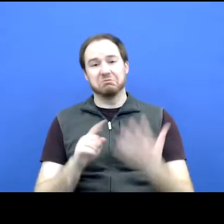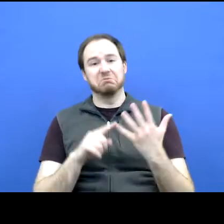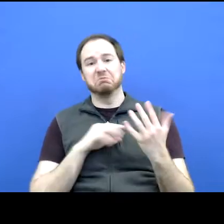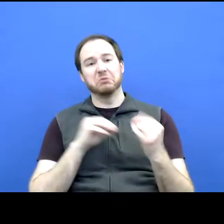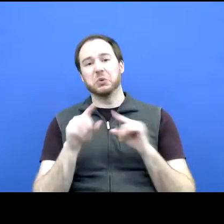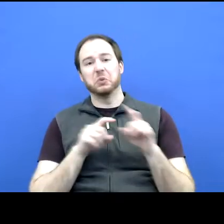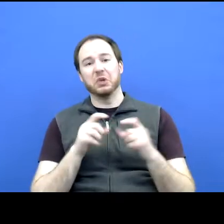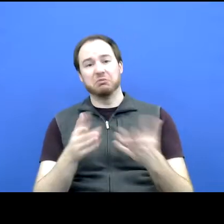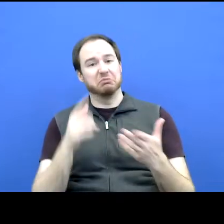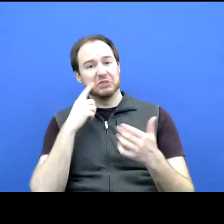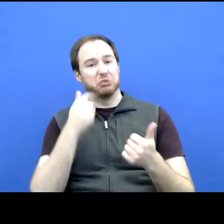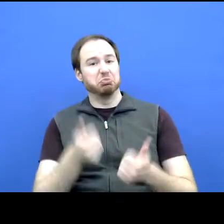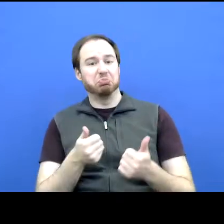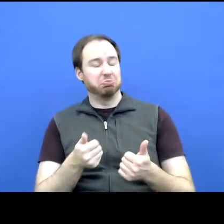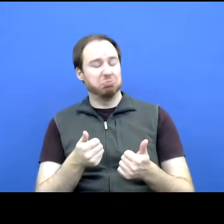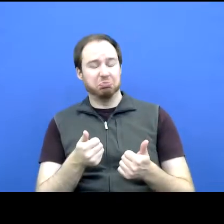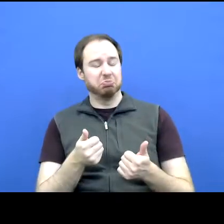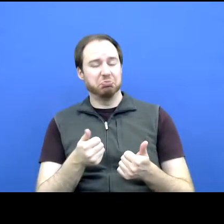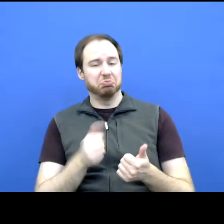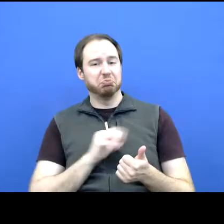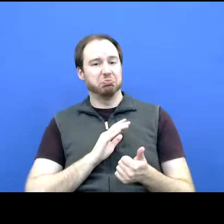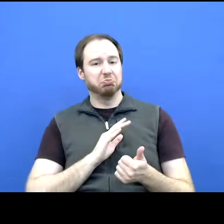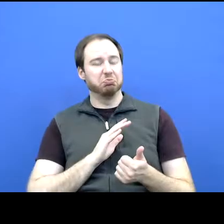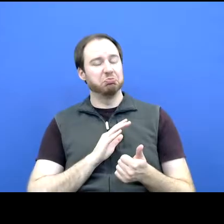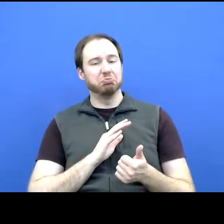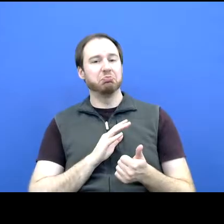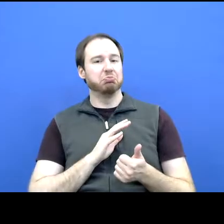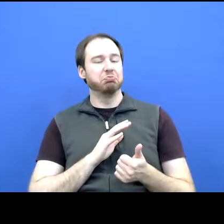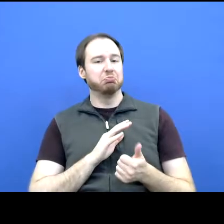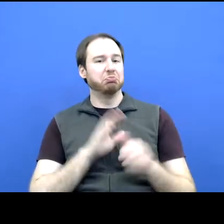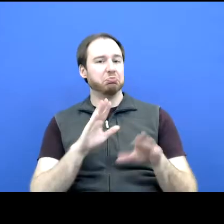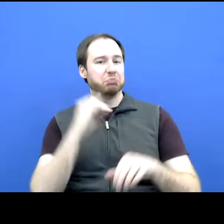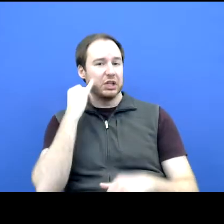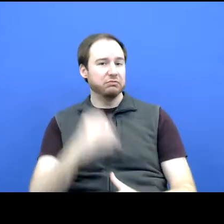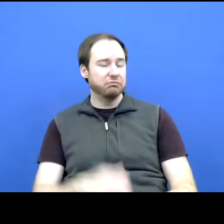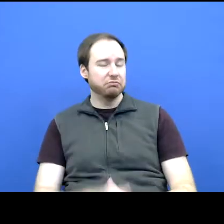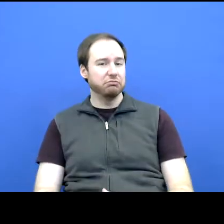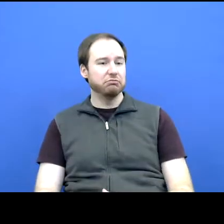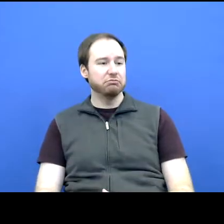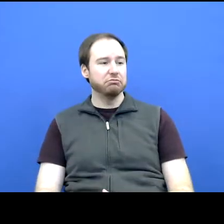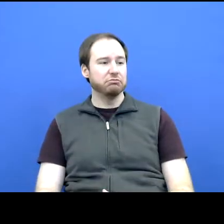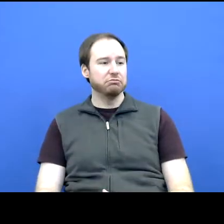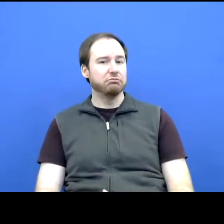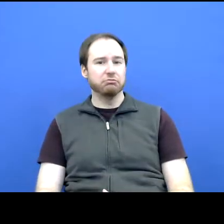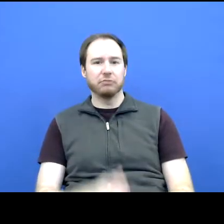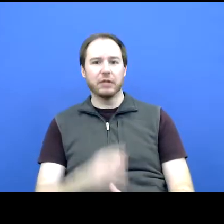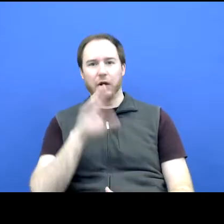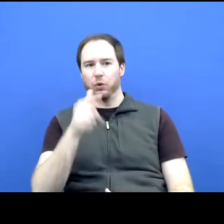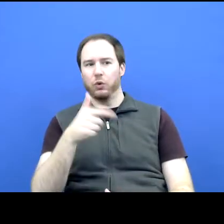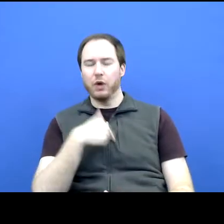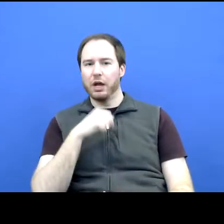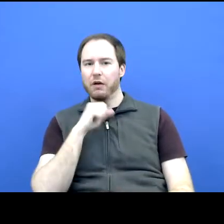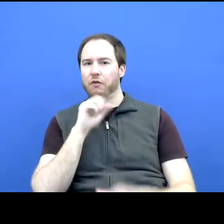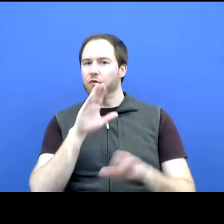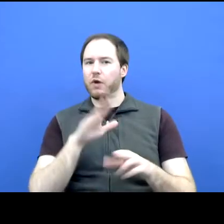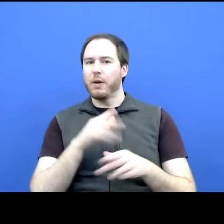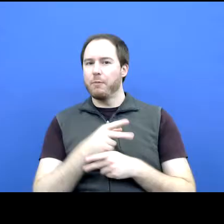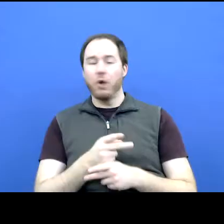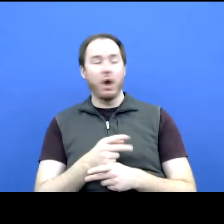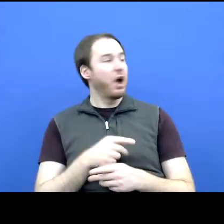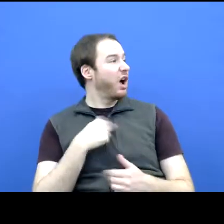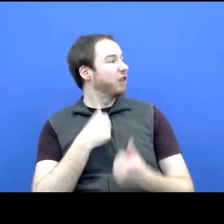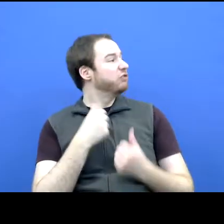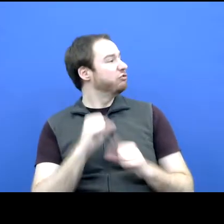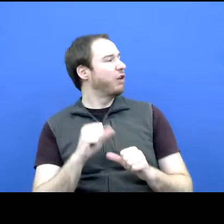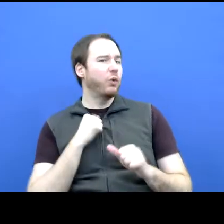have any questions. It sounds like a great idea. And you'd have some great products in there too. I trying